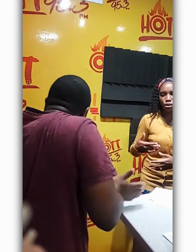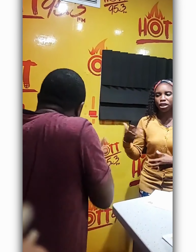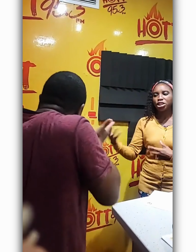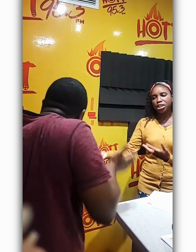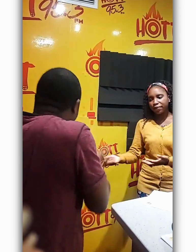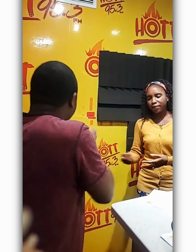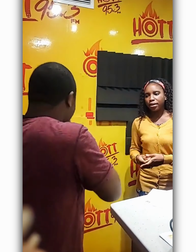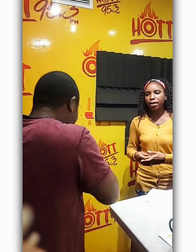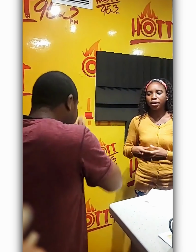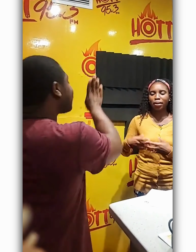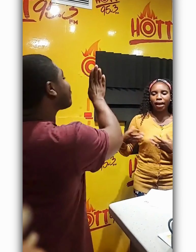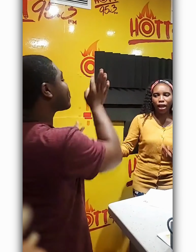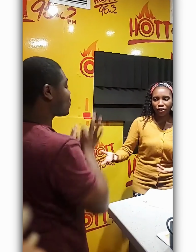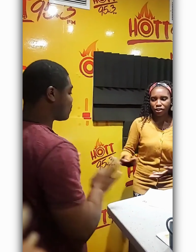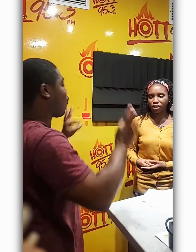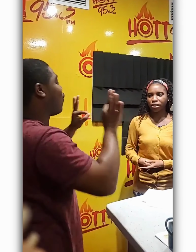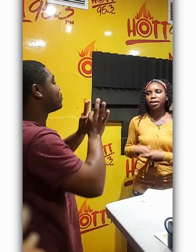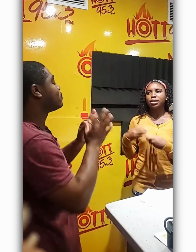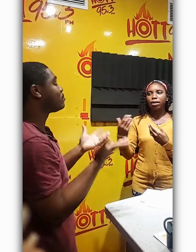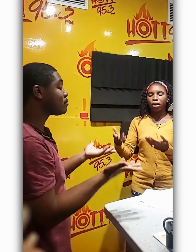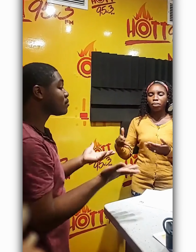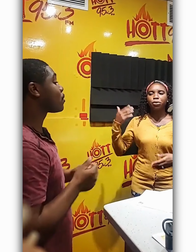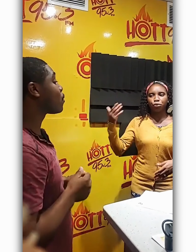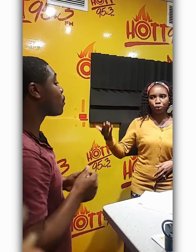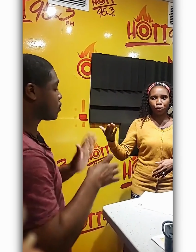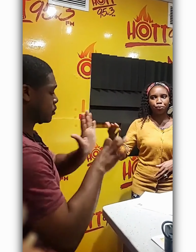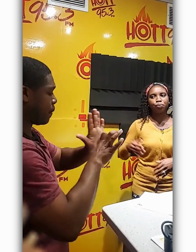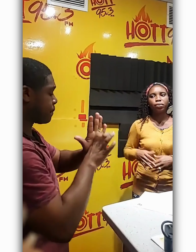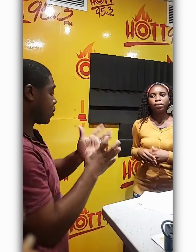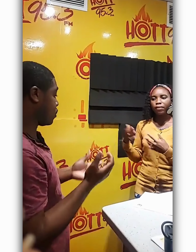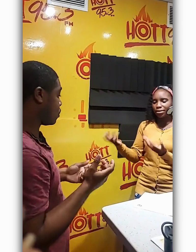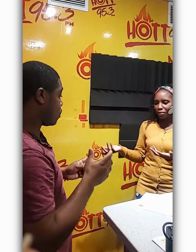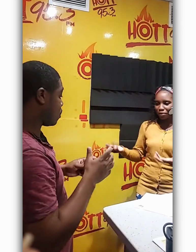to achieve it. Be encouraging to help them to grow. For example,